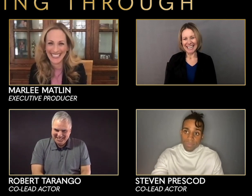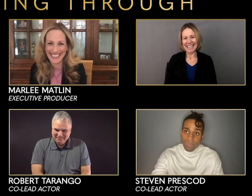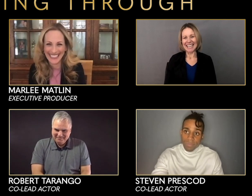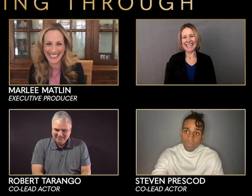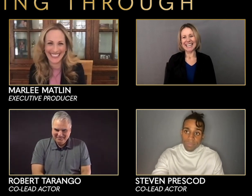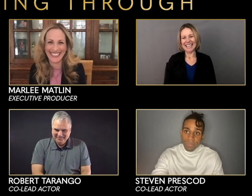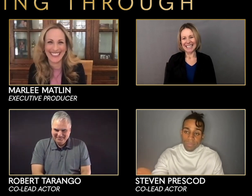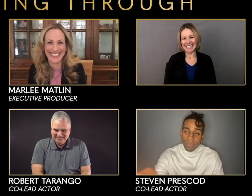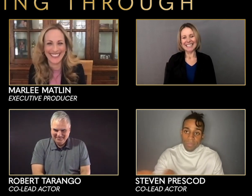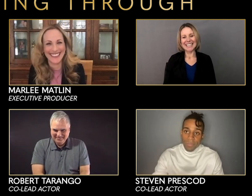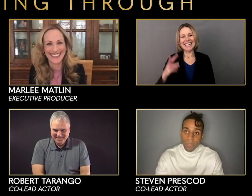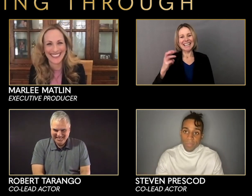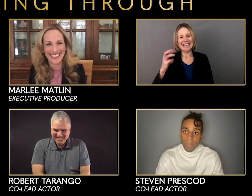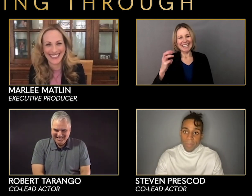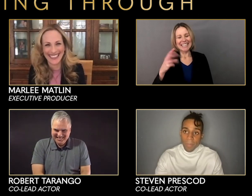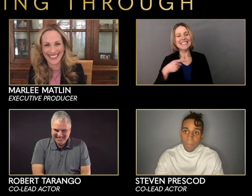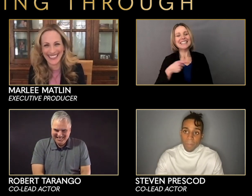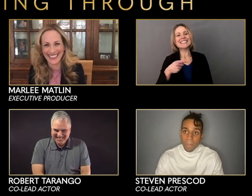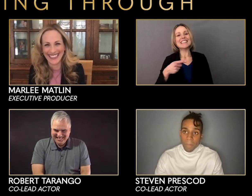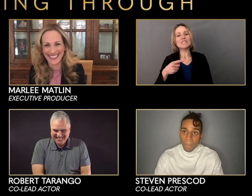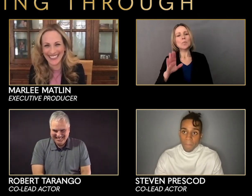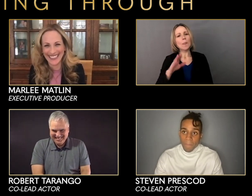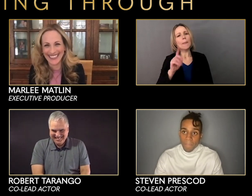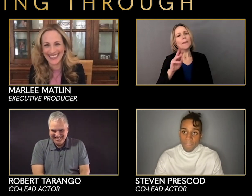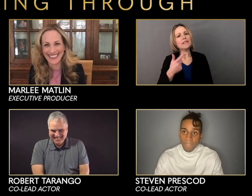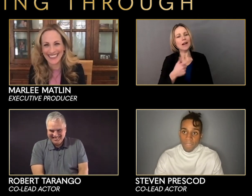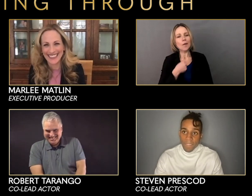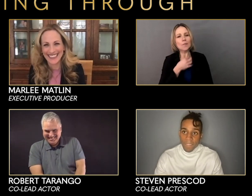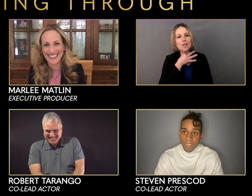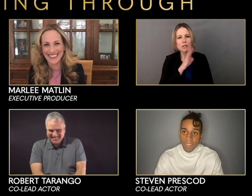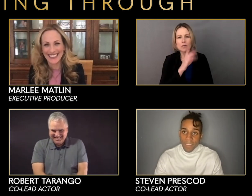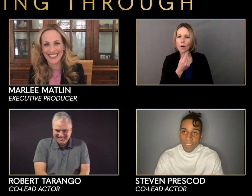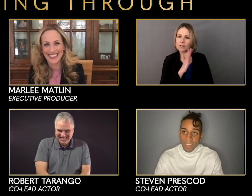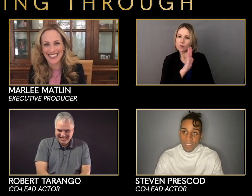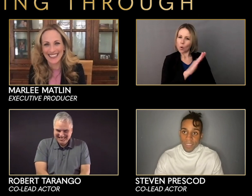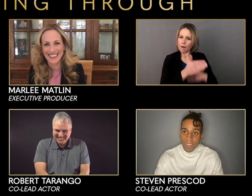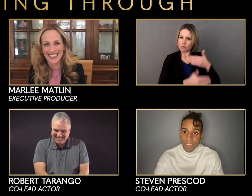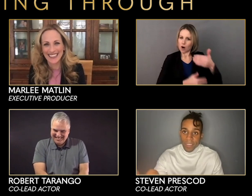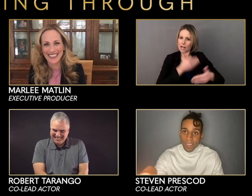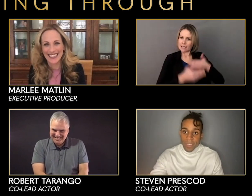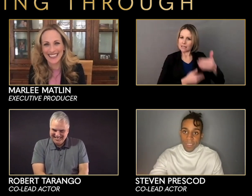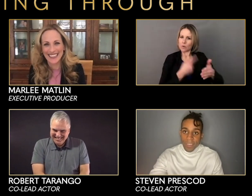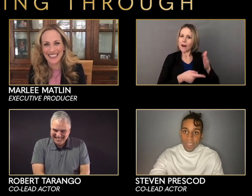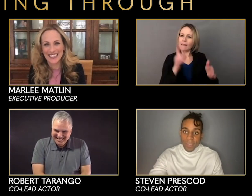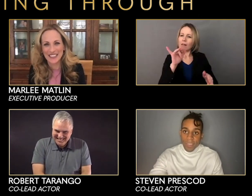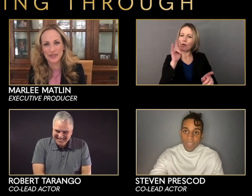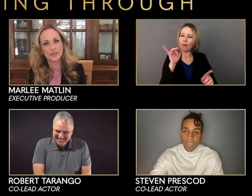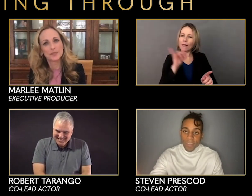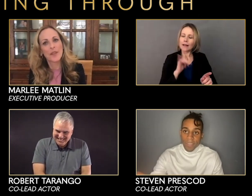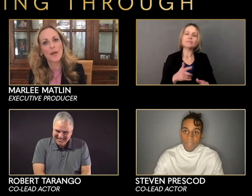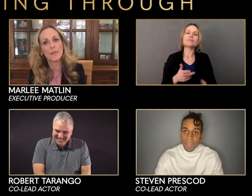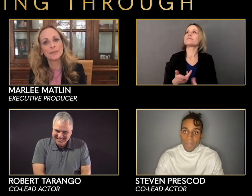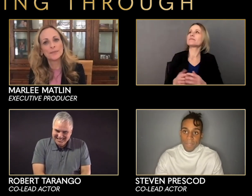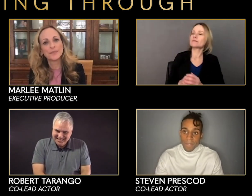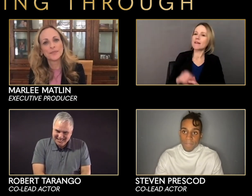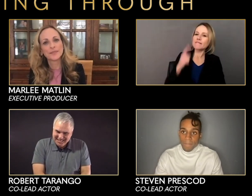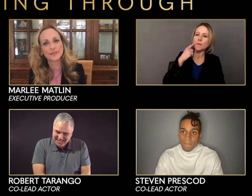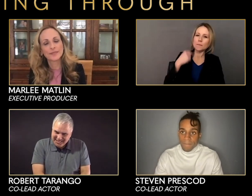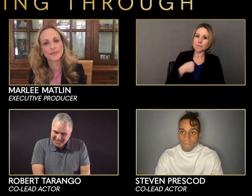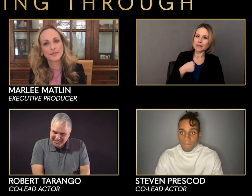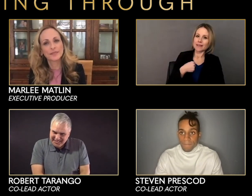Now, Doug, what is your process? What was your process like? You know, for me, I think the first word that comes to